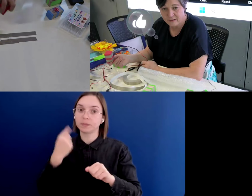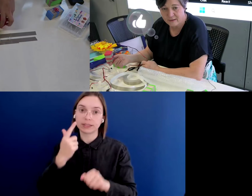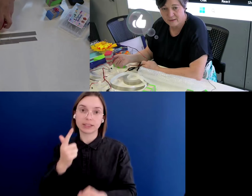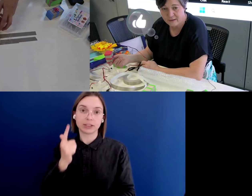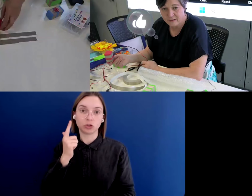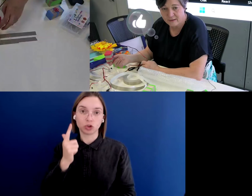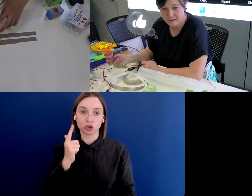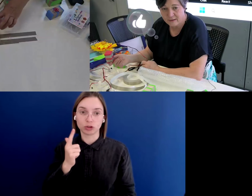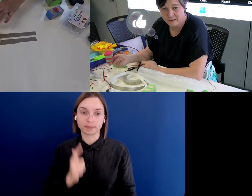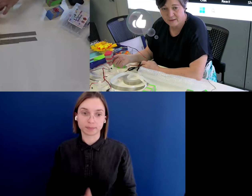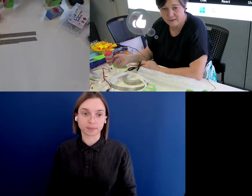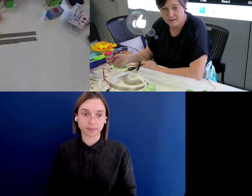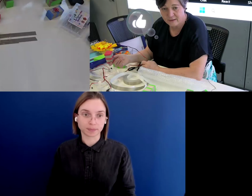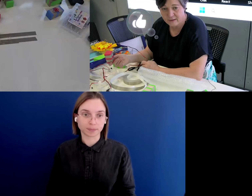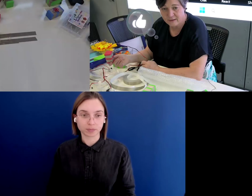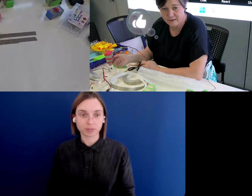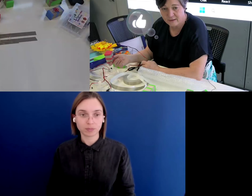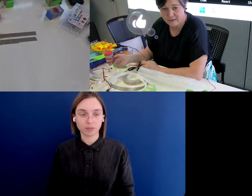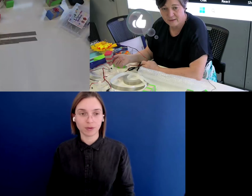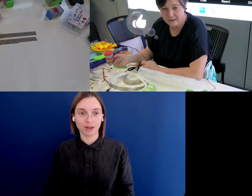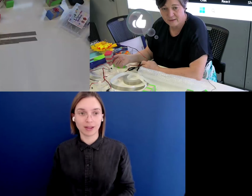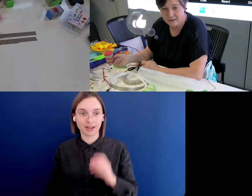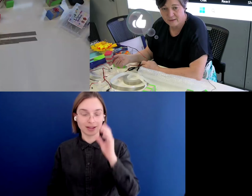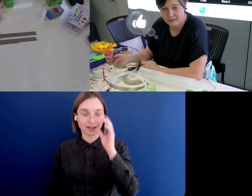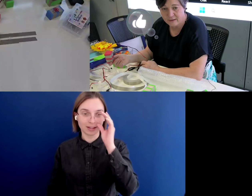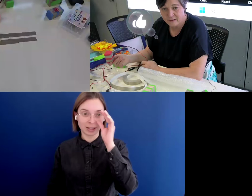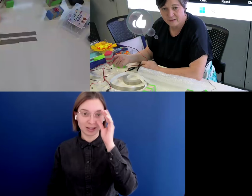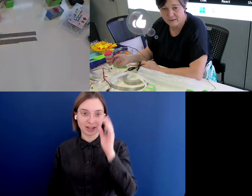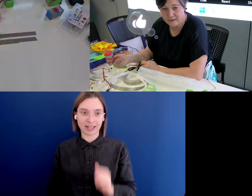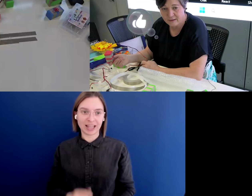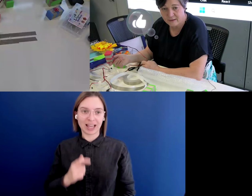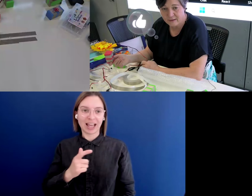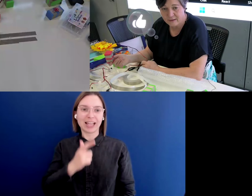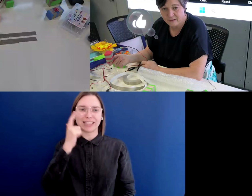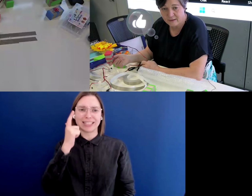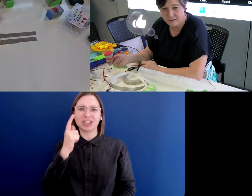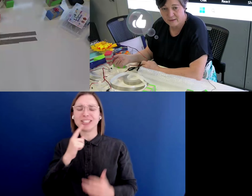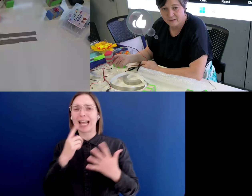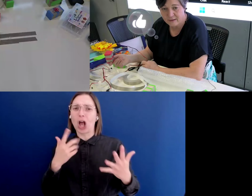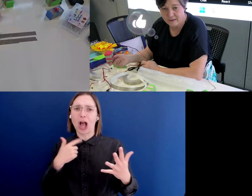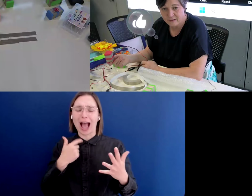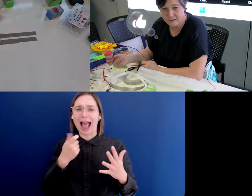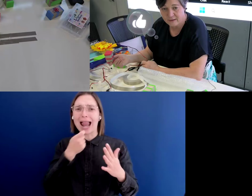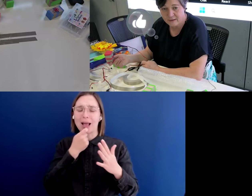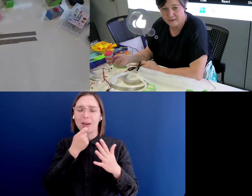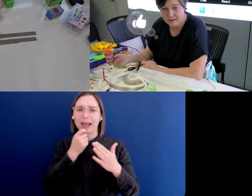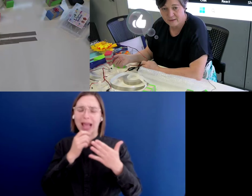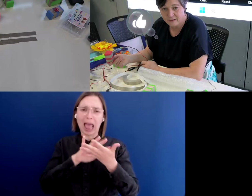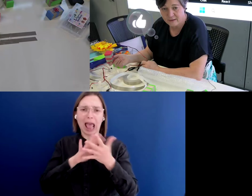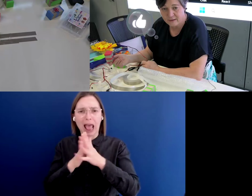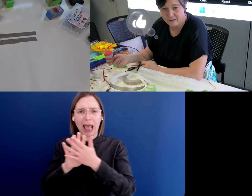I'll get this working while, see, I can't do two things at once. And my desk gets messier and messier as we go.